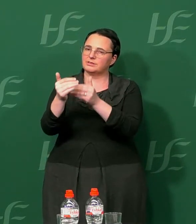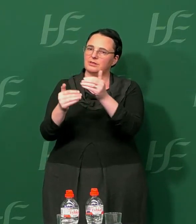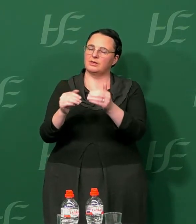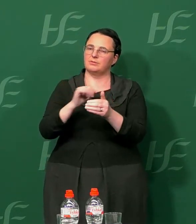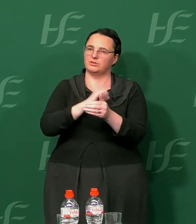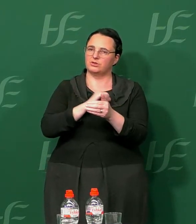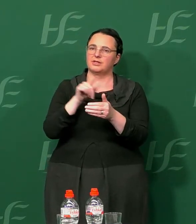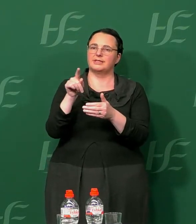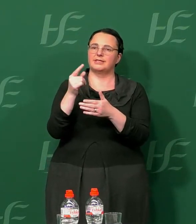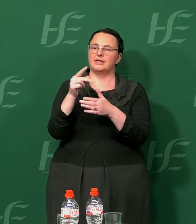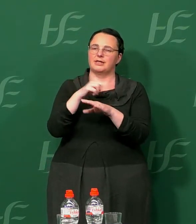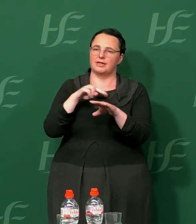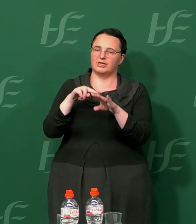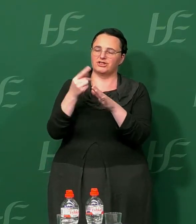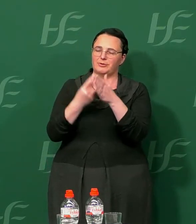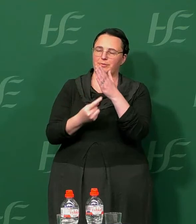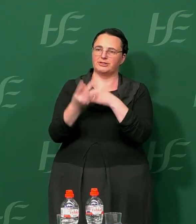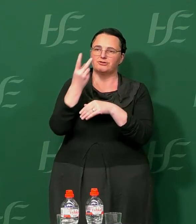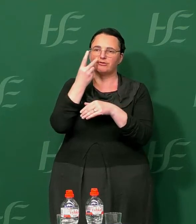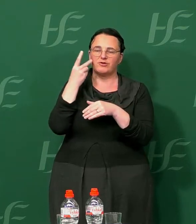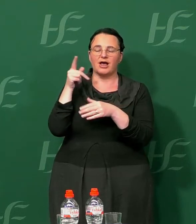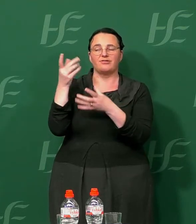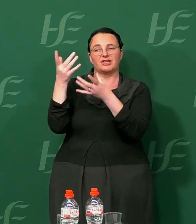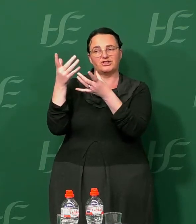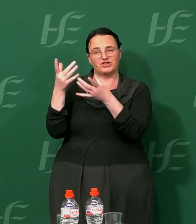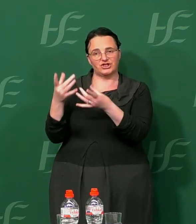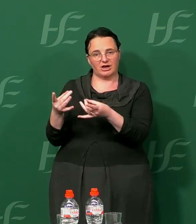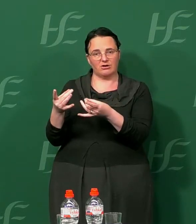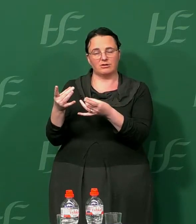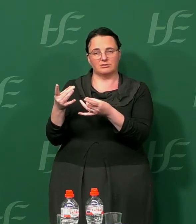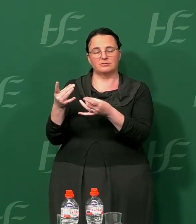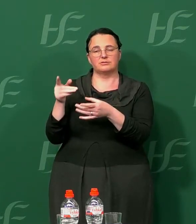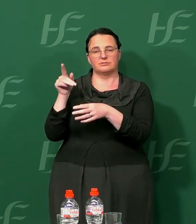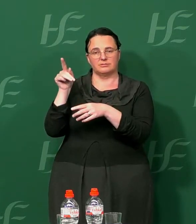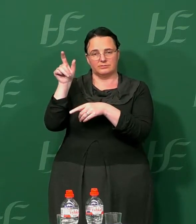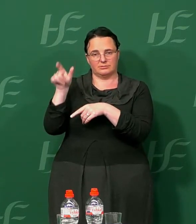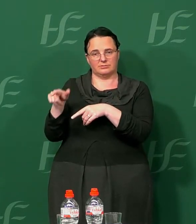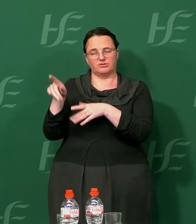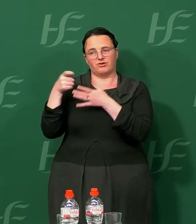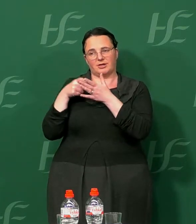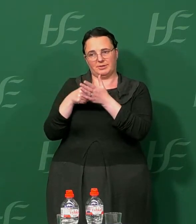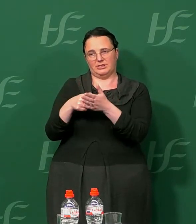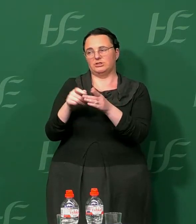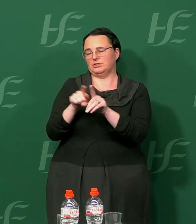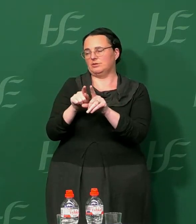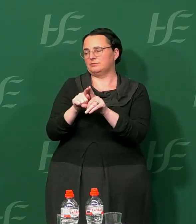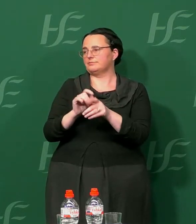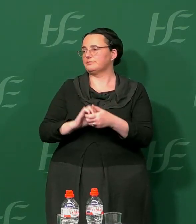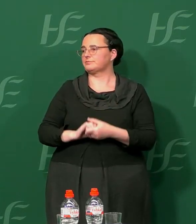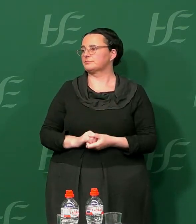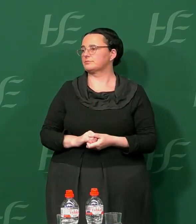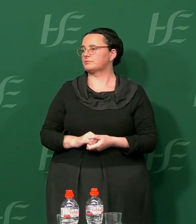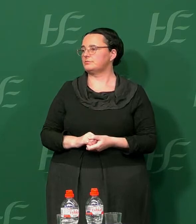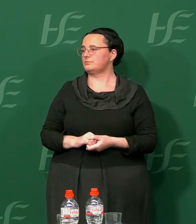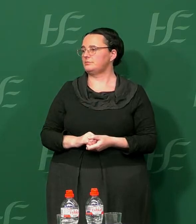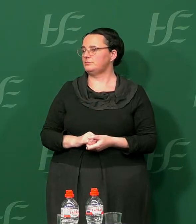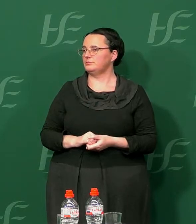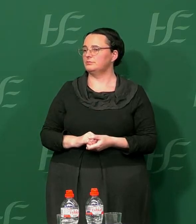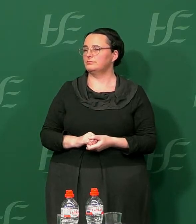Independent Review process itself, and the chair of the National Independent Review Panel recommendation themselves.